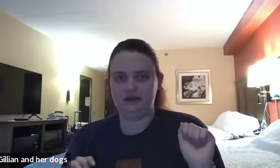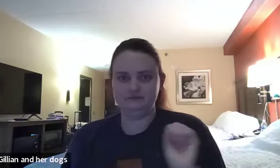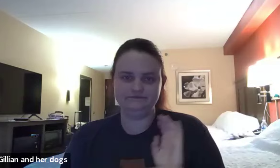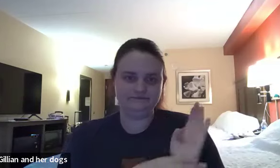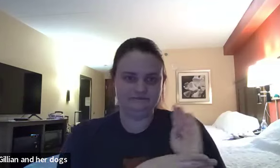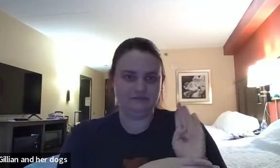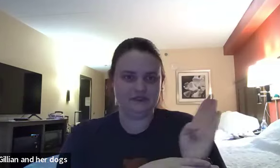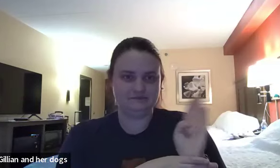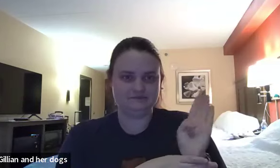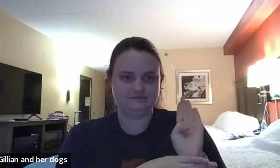now. Busy.